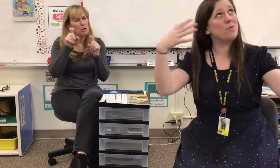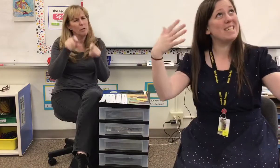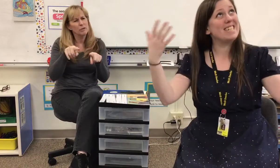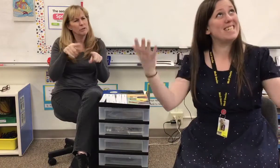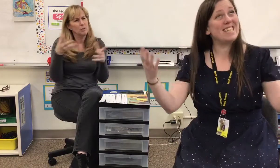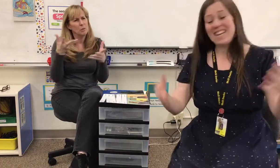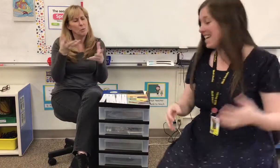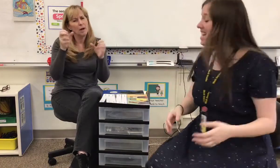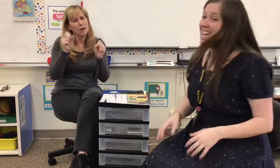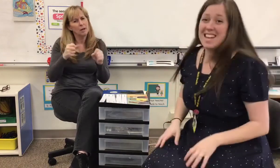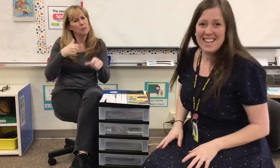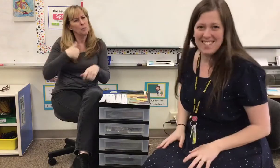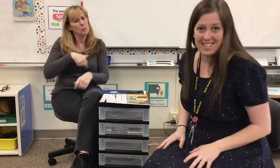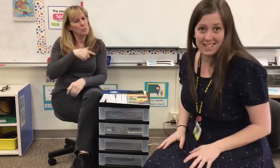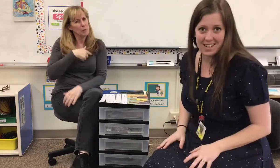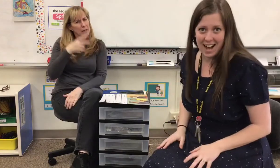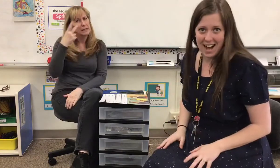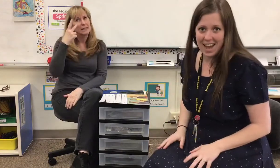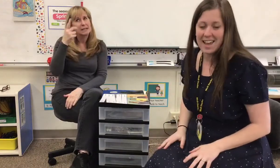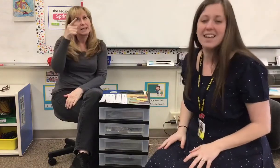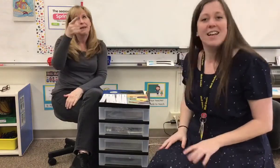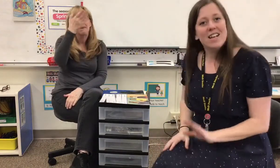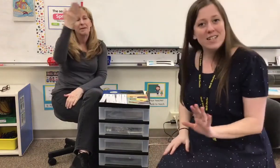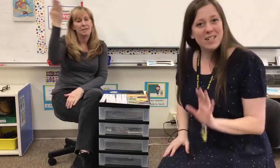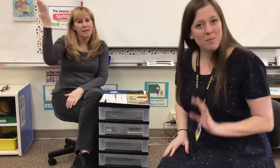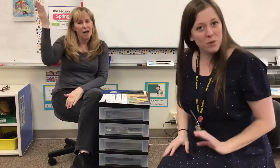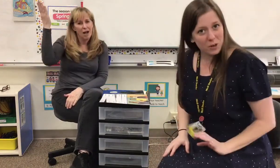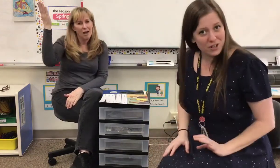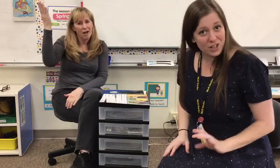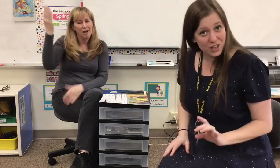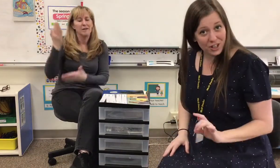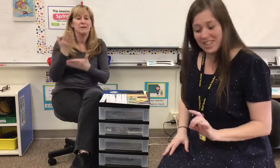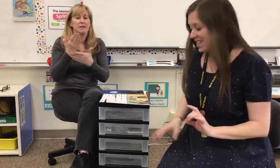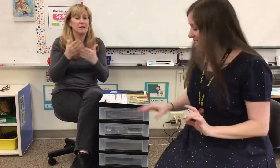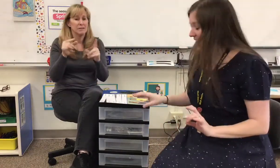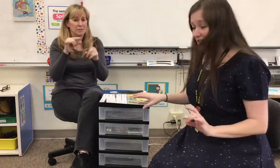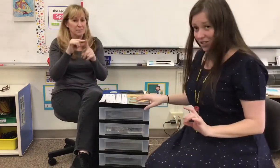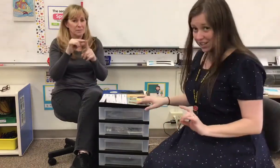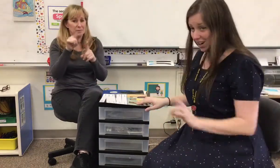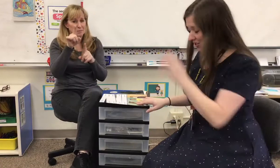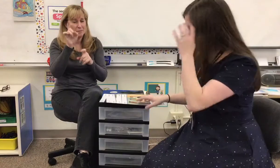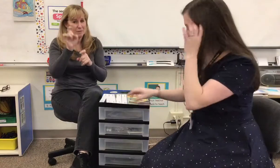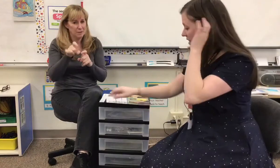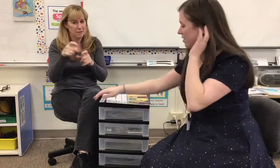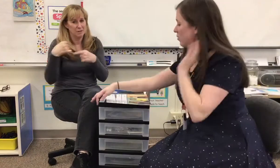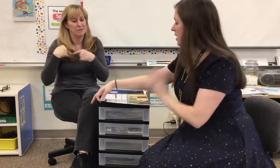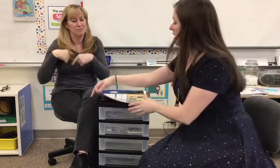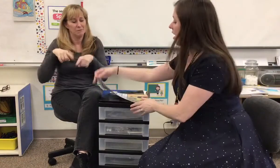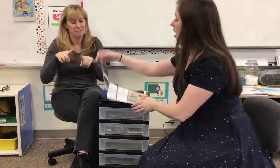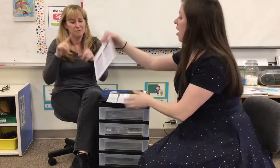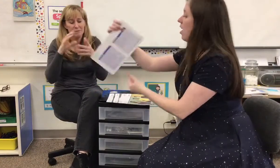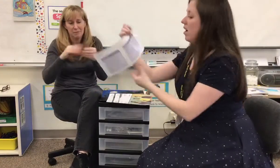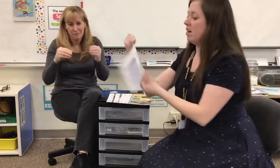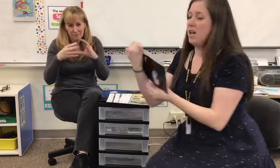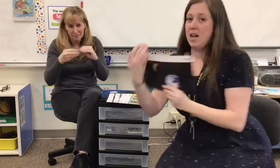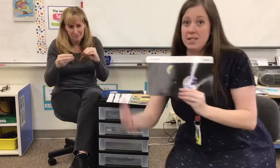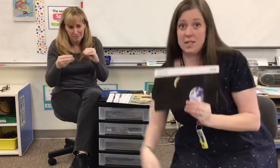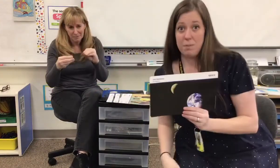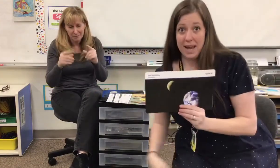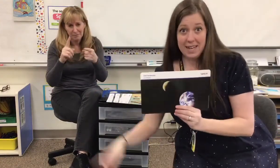what can we see in the sky? Some of the words that you're going to need during our story this week